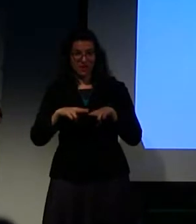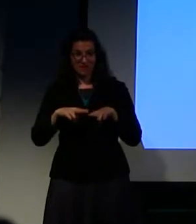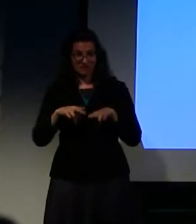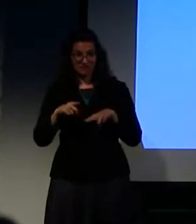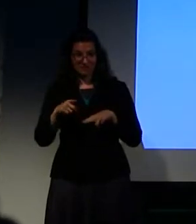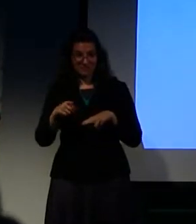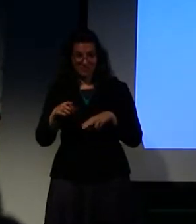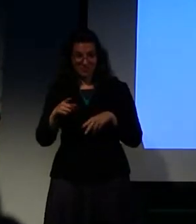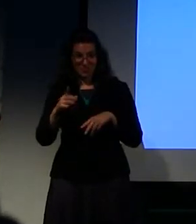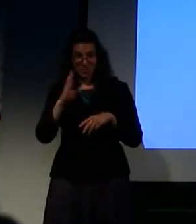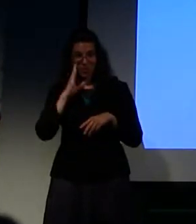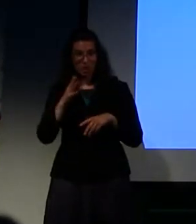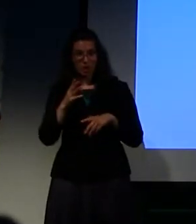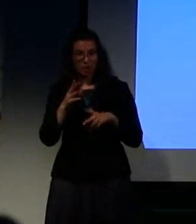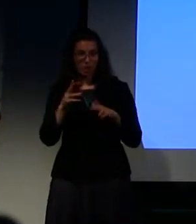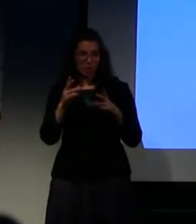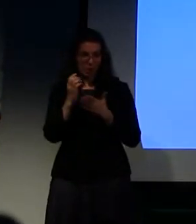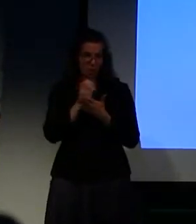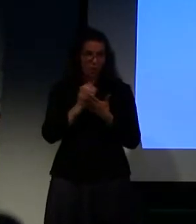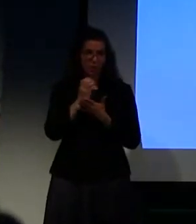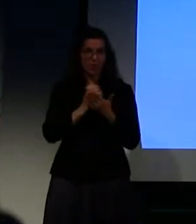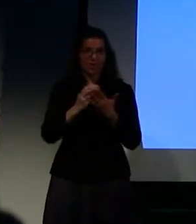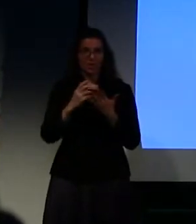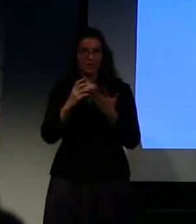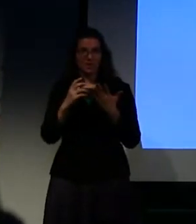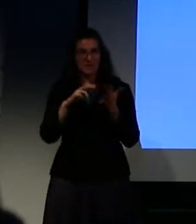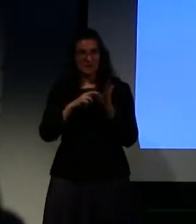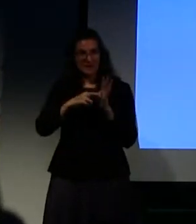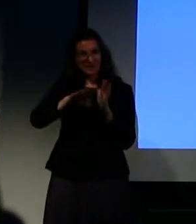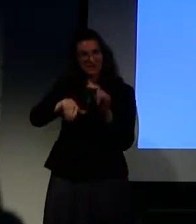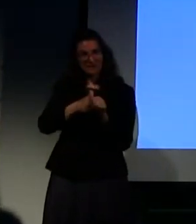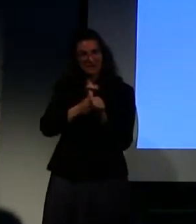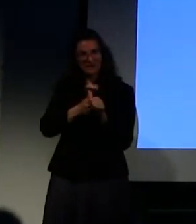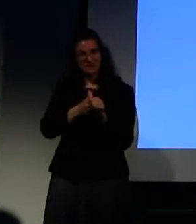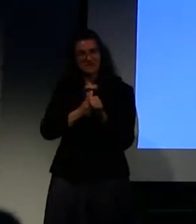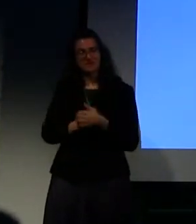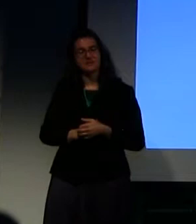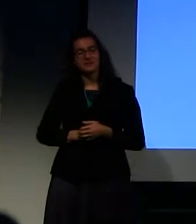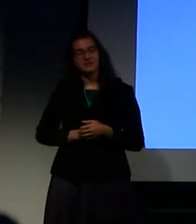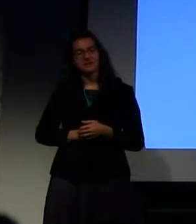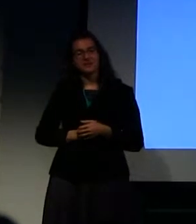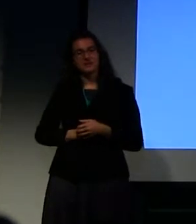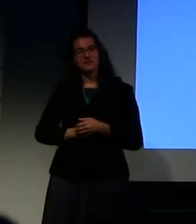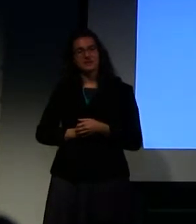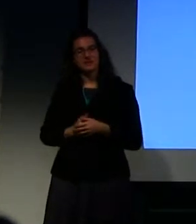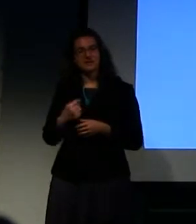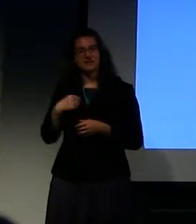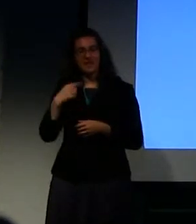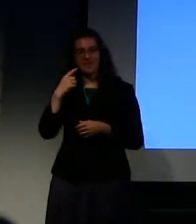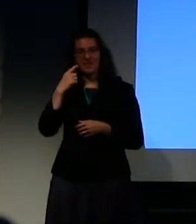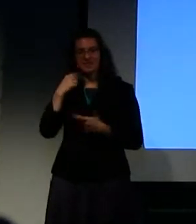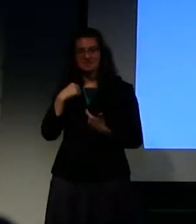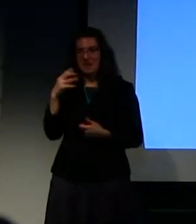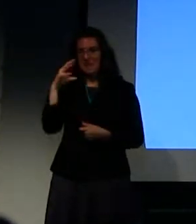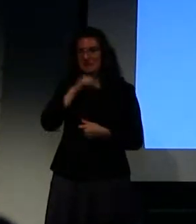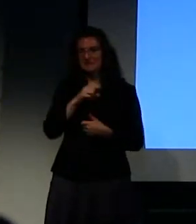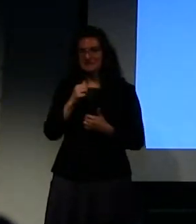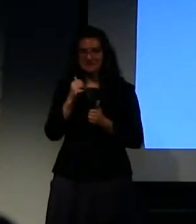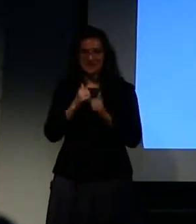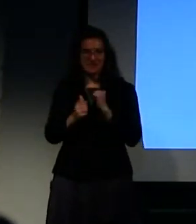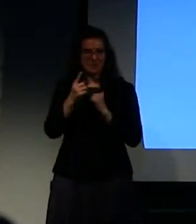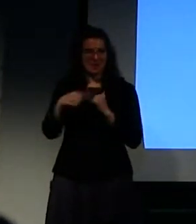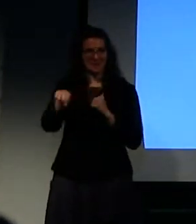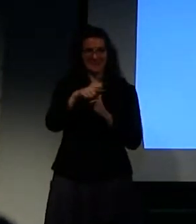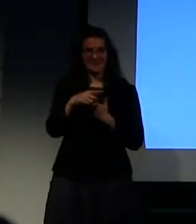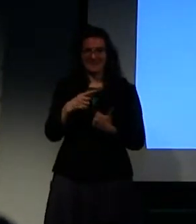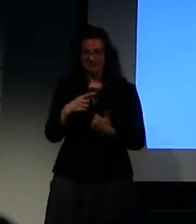found meaning in it? Where you look for meaning in it? I think, I'm guessing, took everybody's breath away